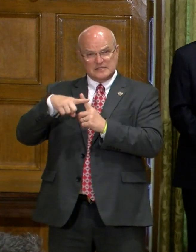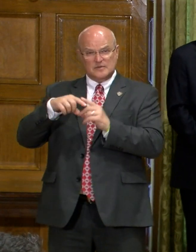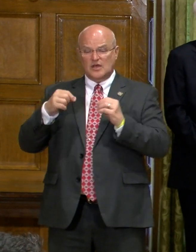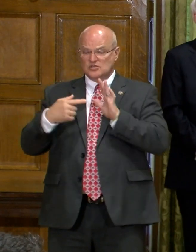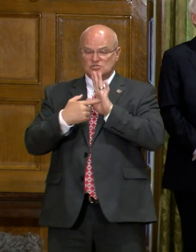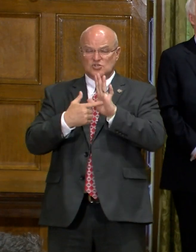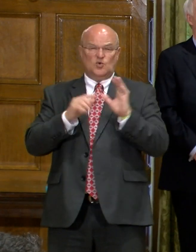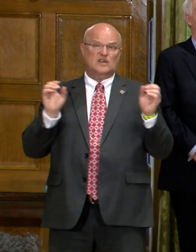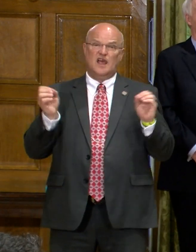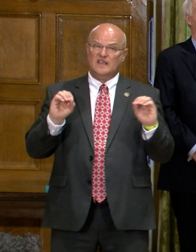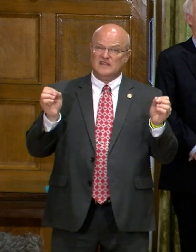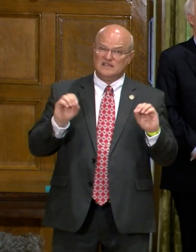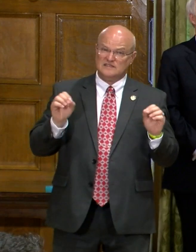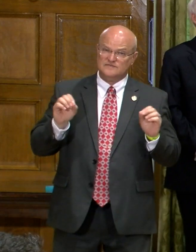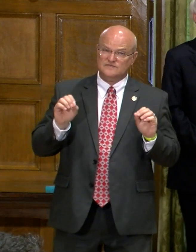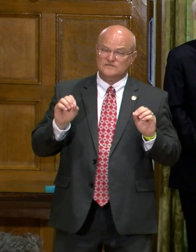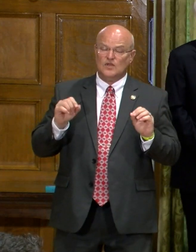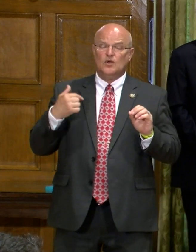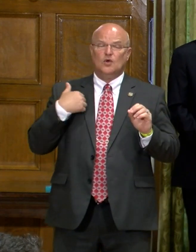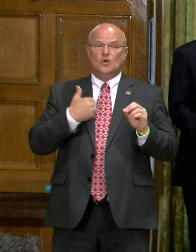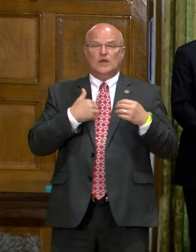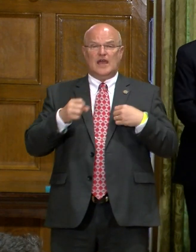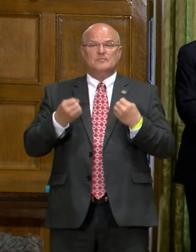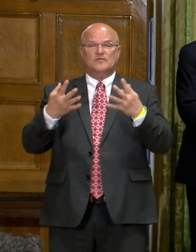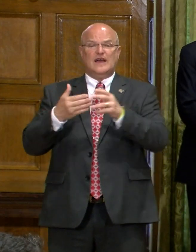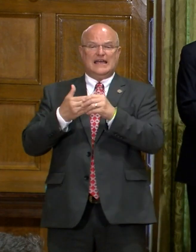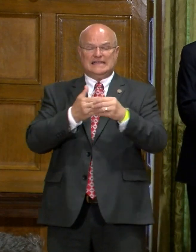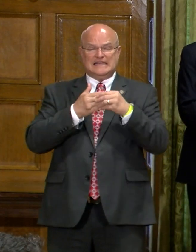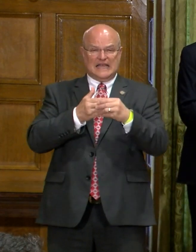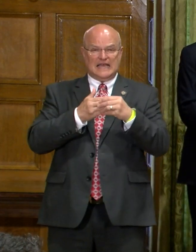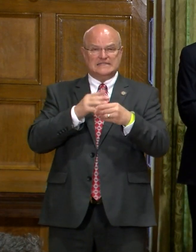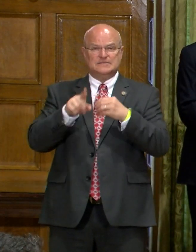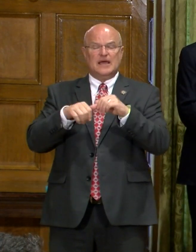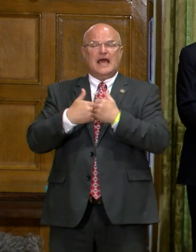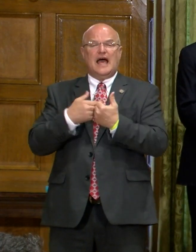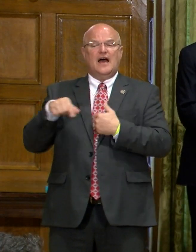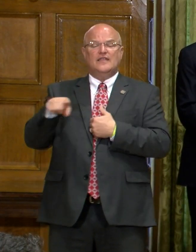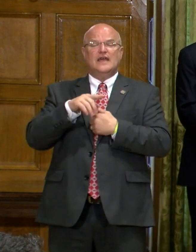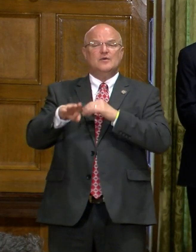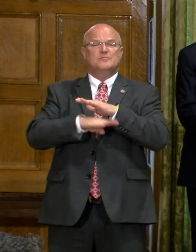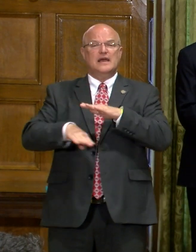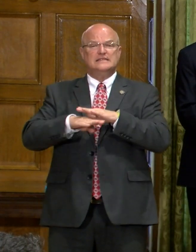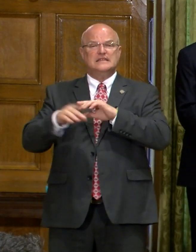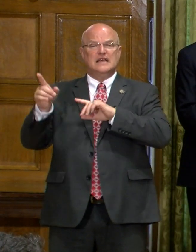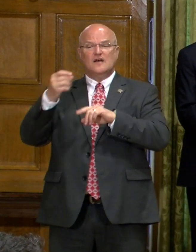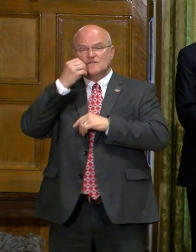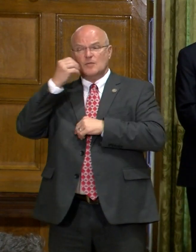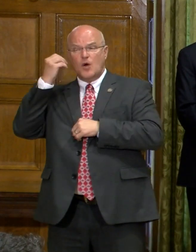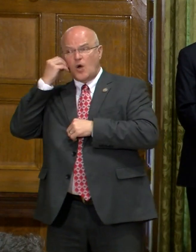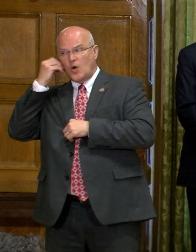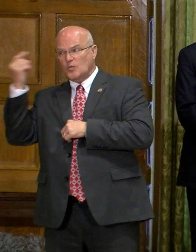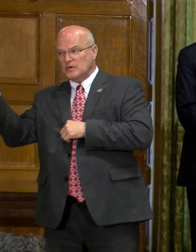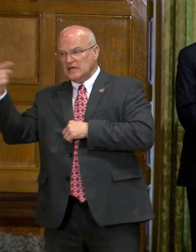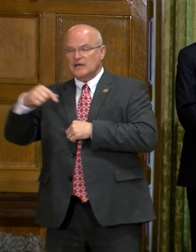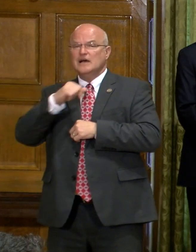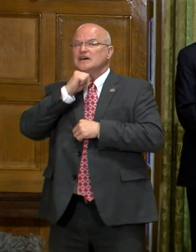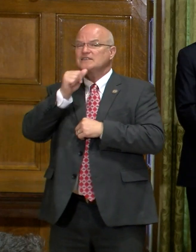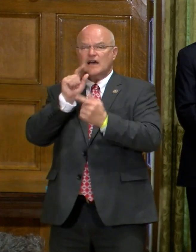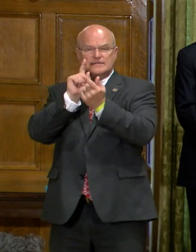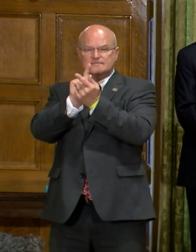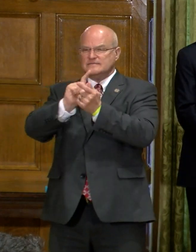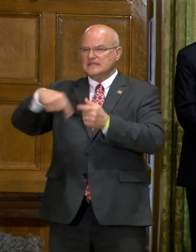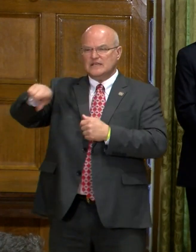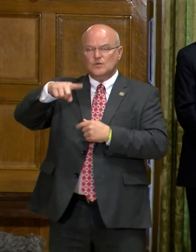but has no symptoms, we have provided guidance about how they would basically come from home, not